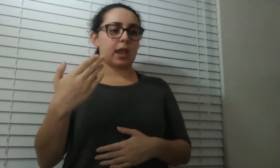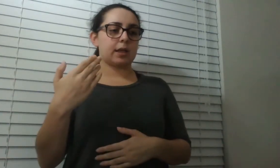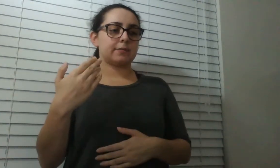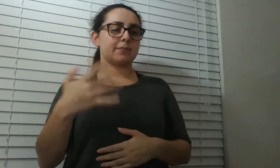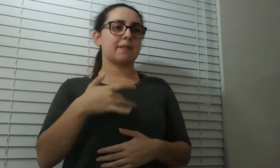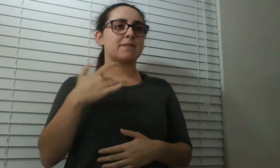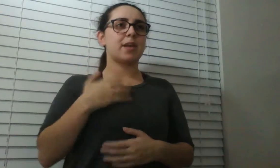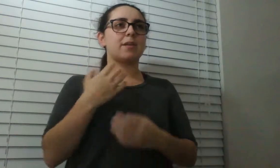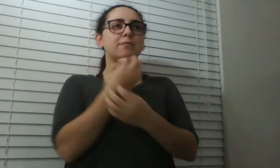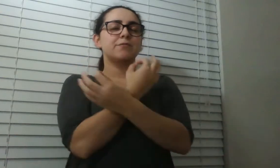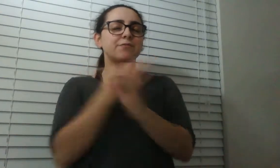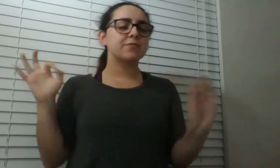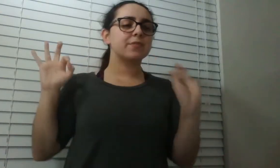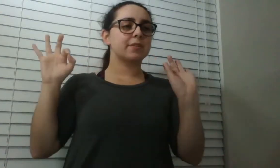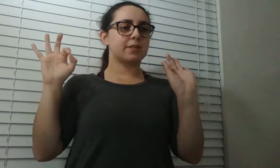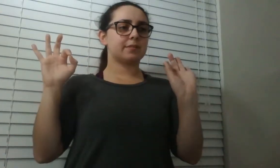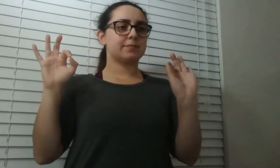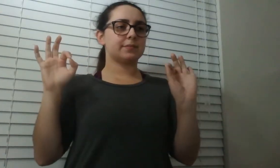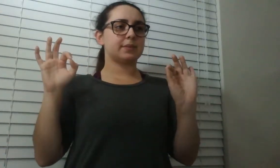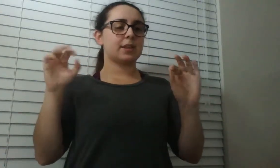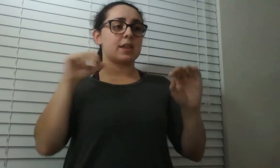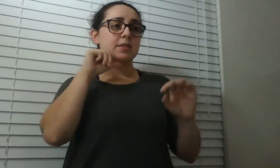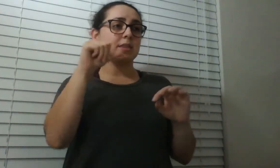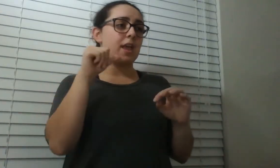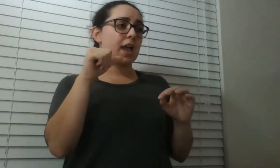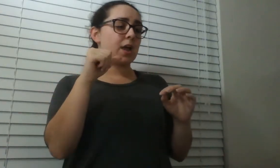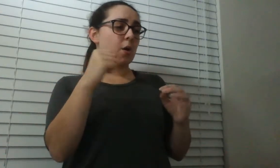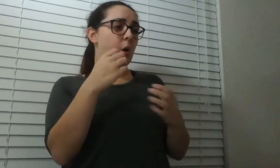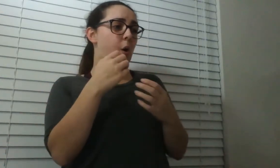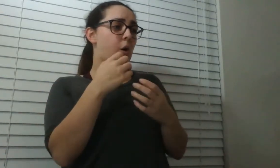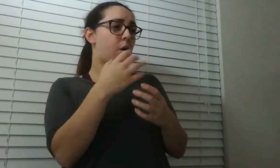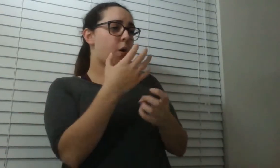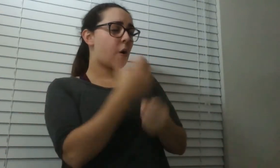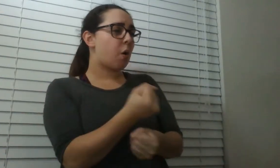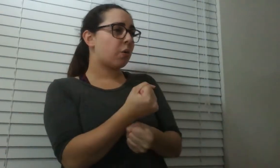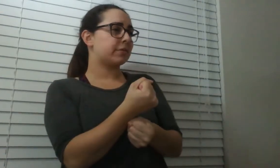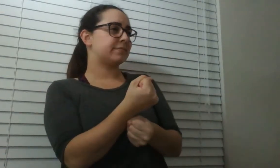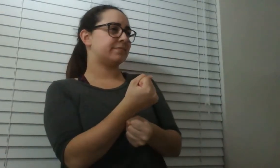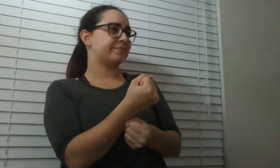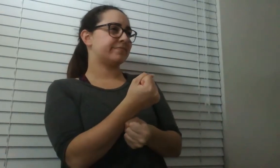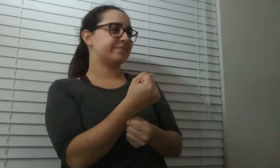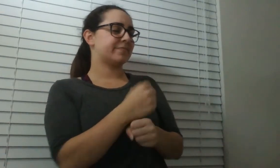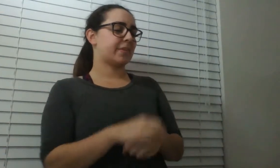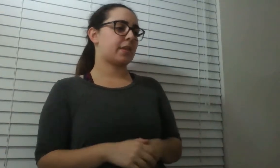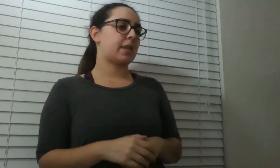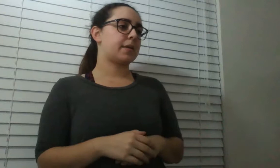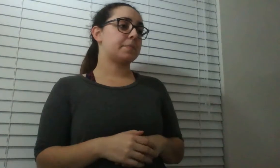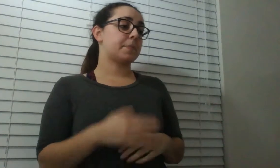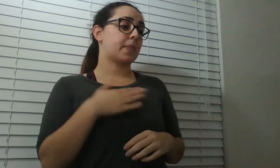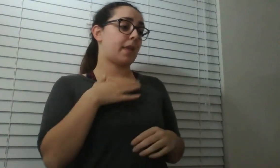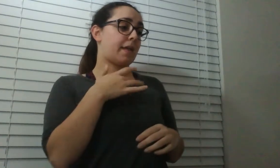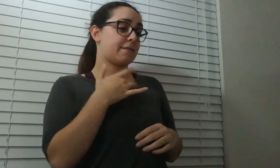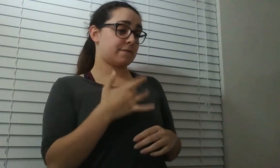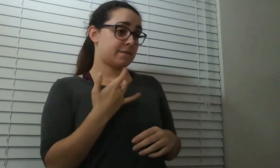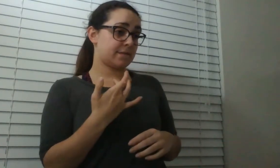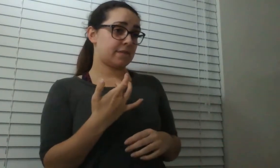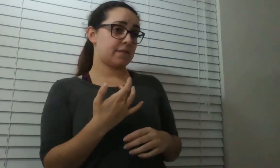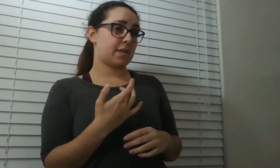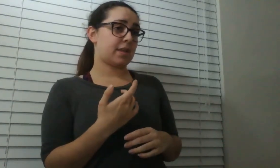try to hold that flux for a moment. I have to say, my feeling about it is part of what makes everything so precious to